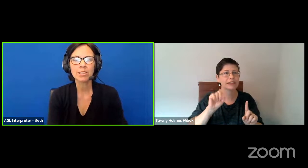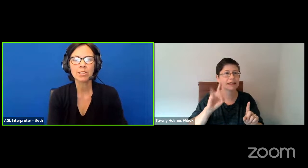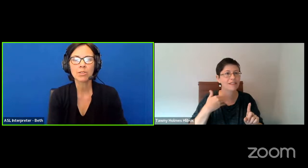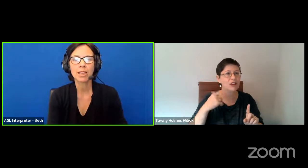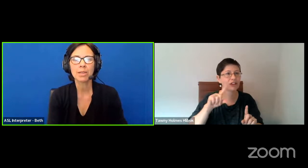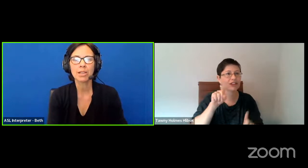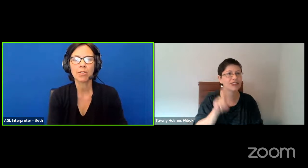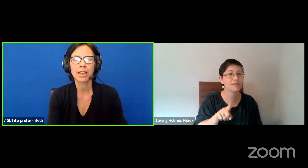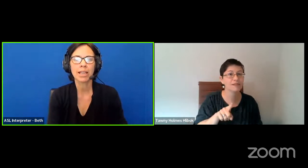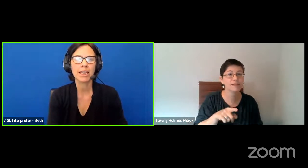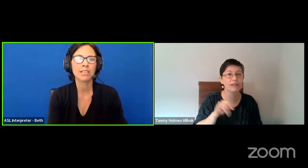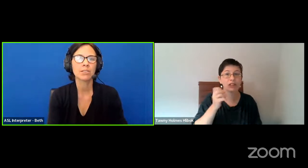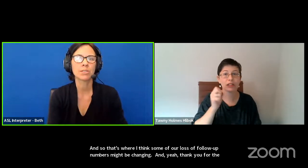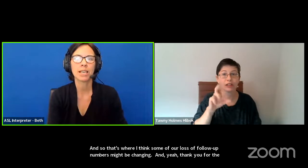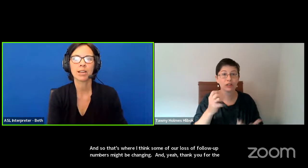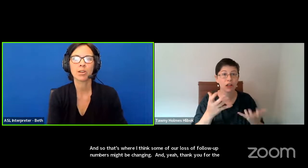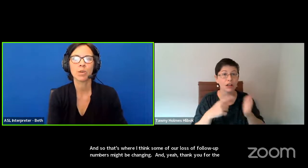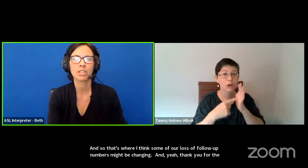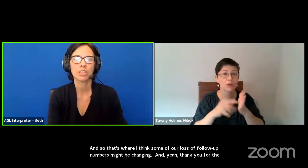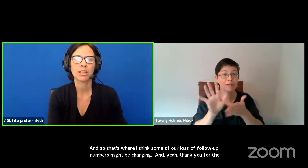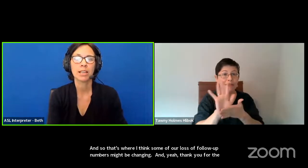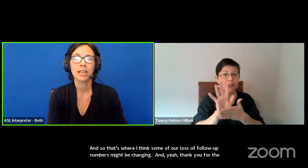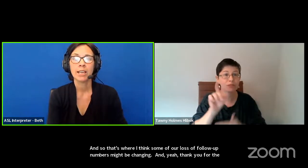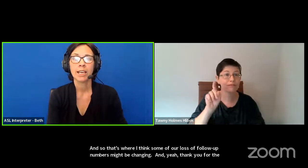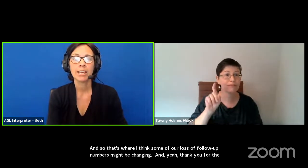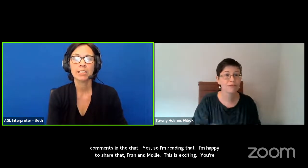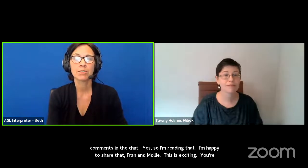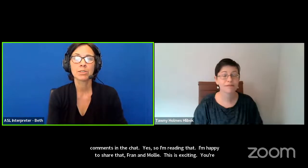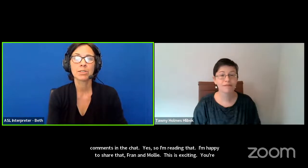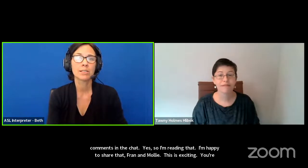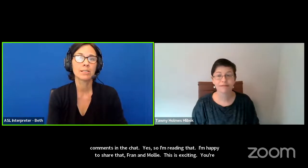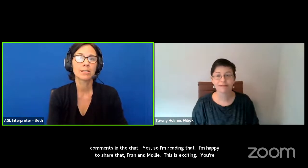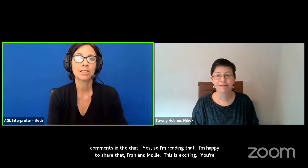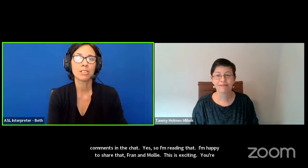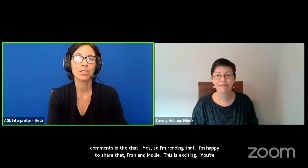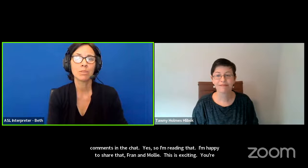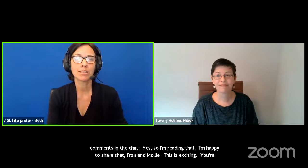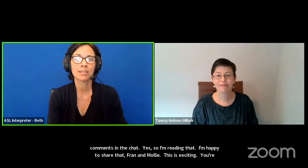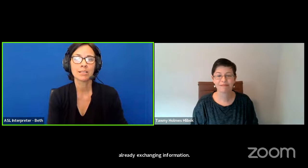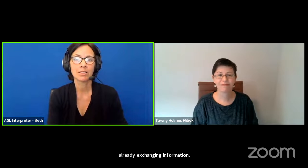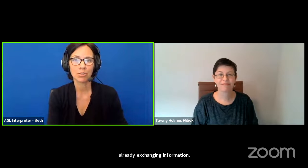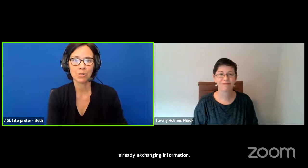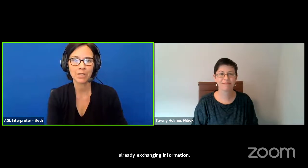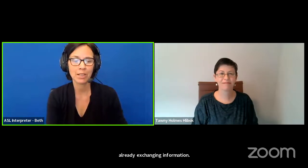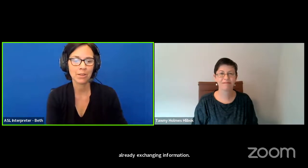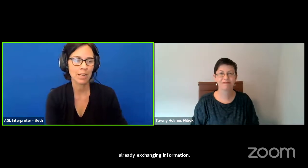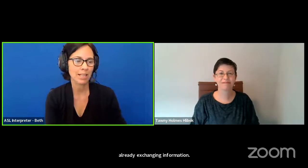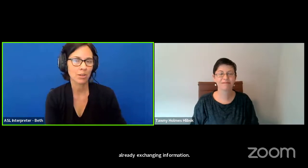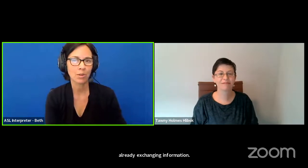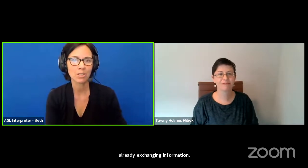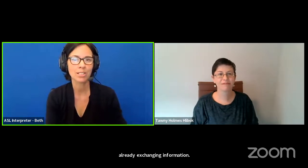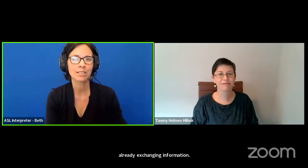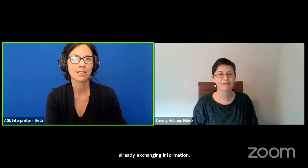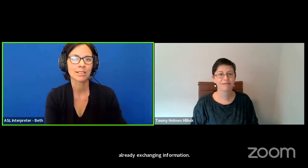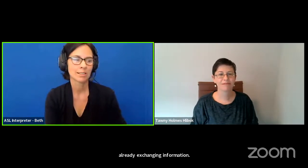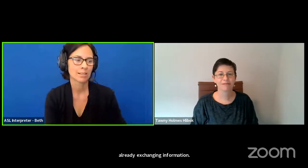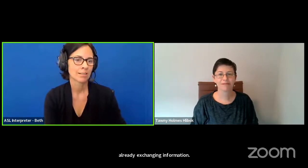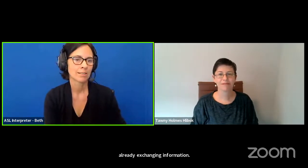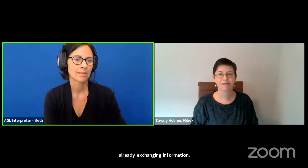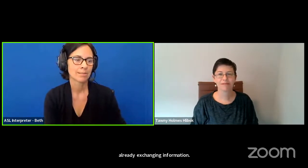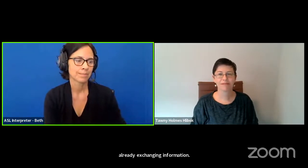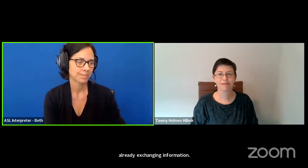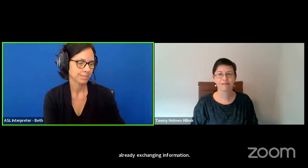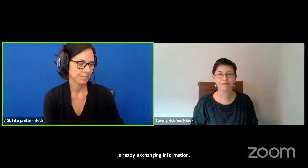someone also let me know that Jesus had a question. Jesus, did you want to show your video and ask your question?